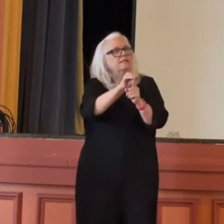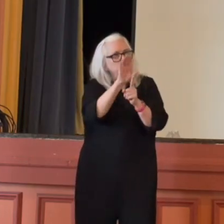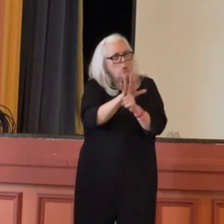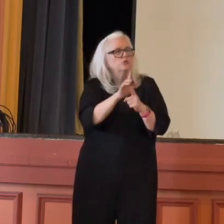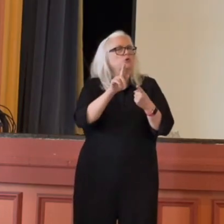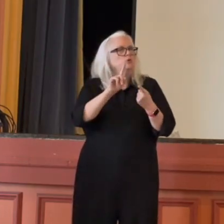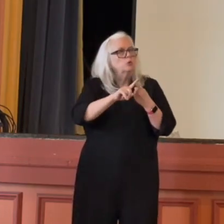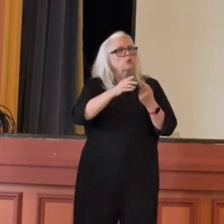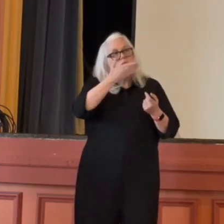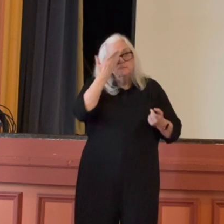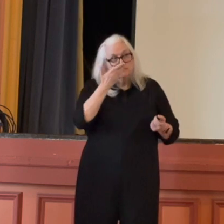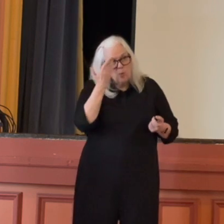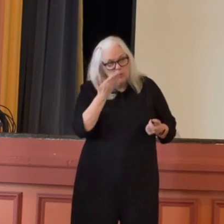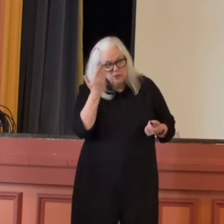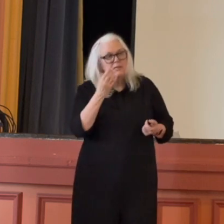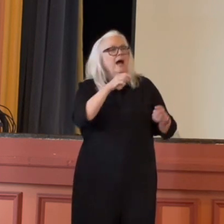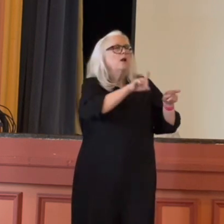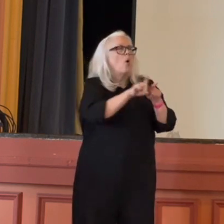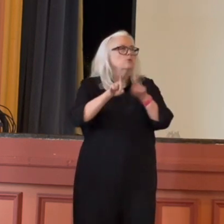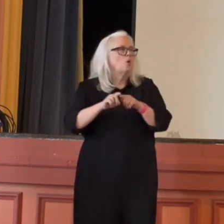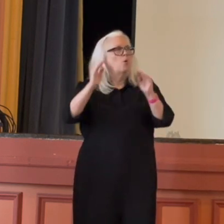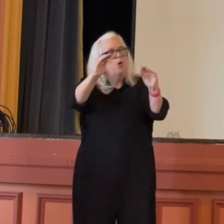also lowers